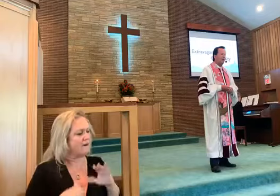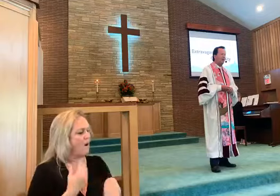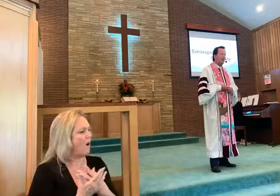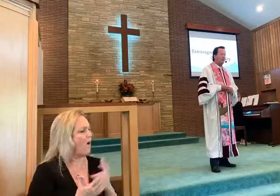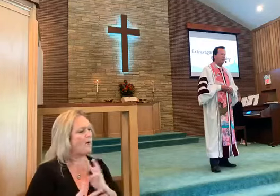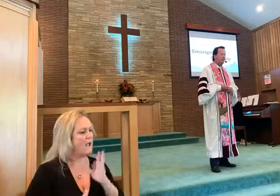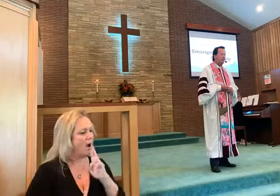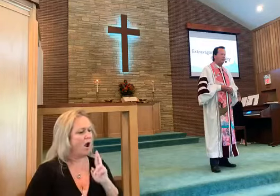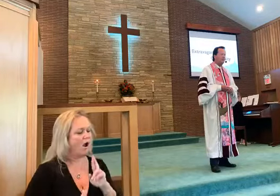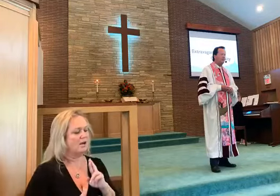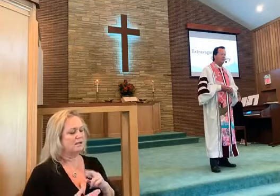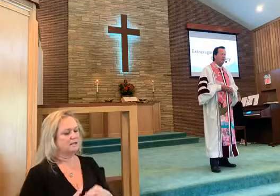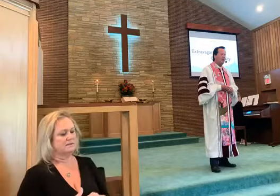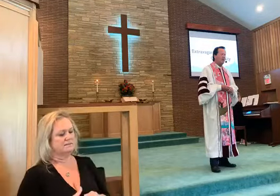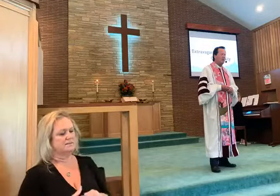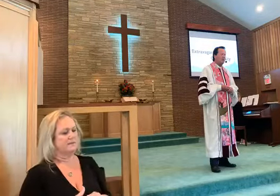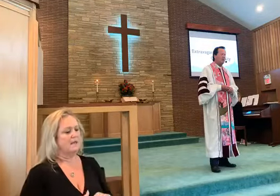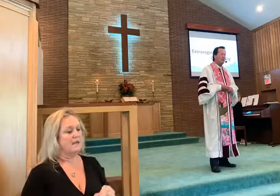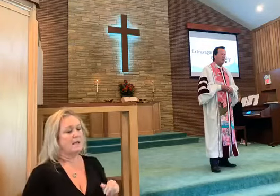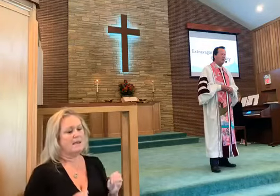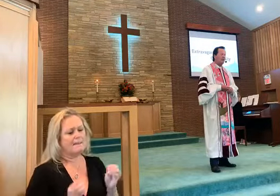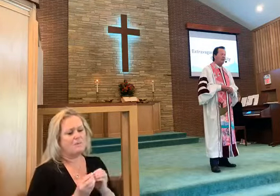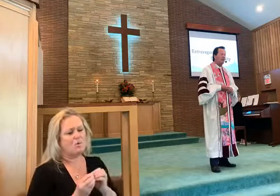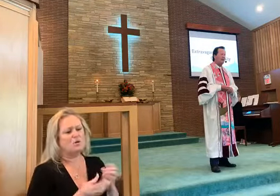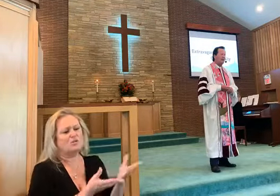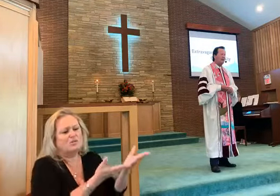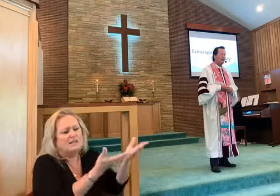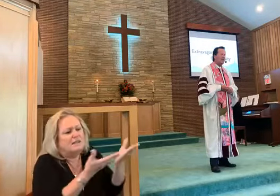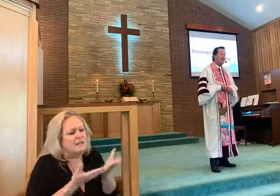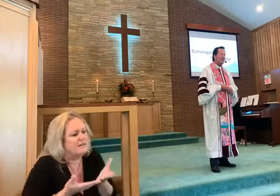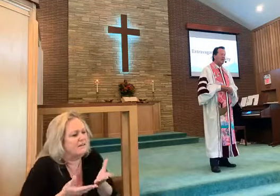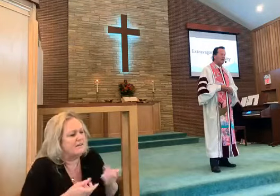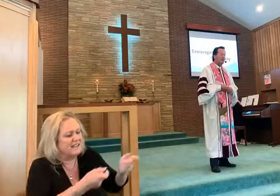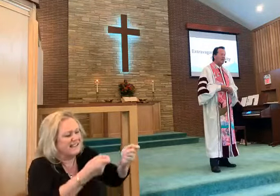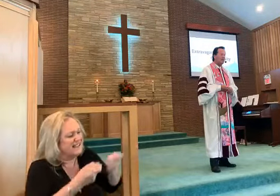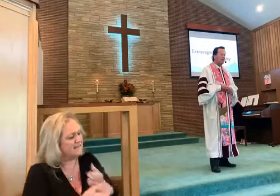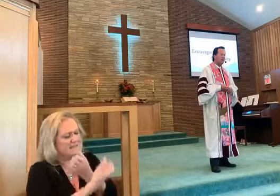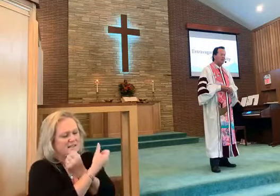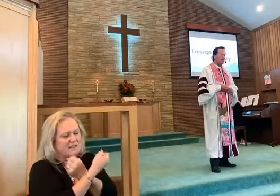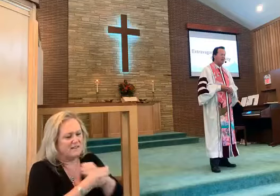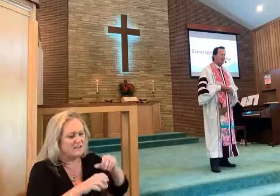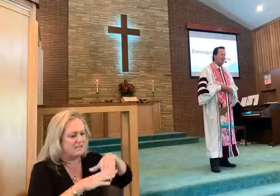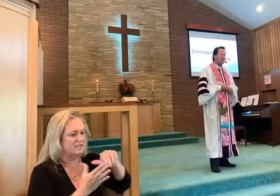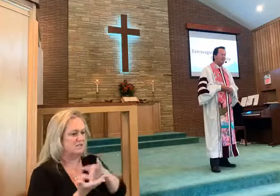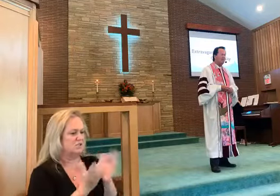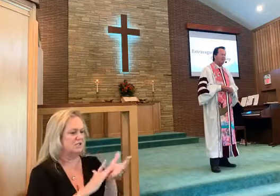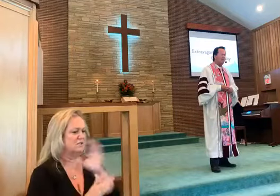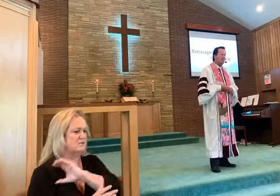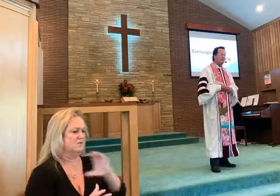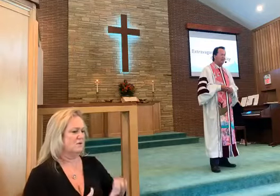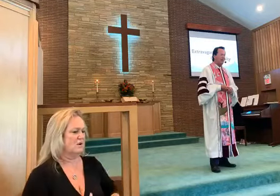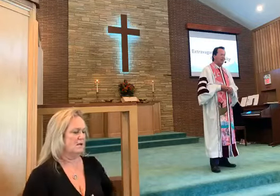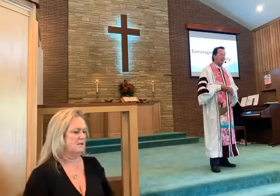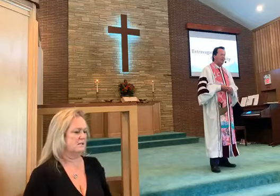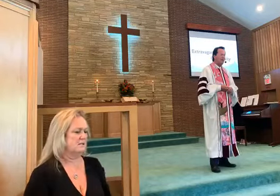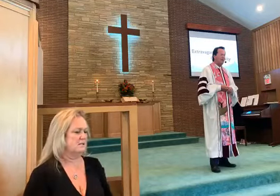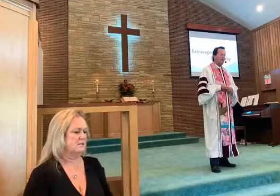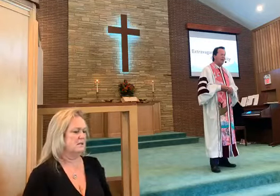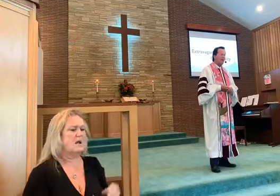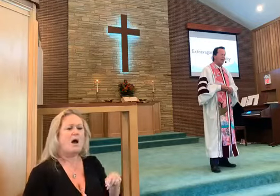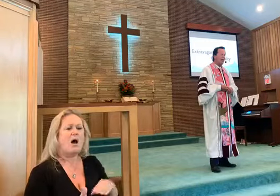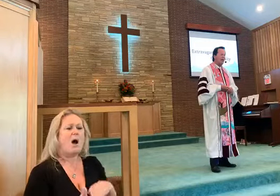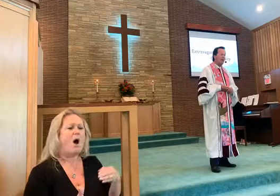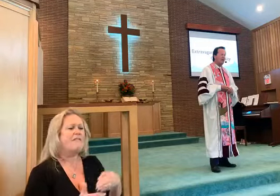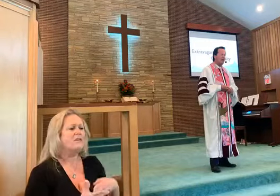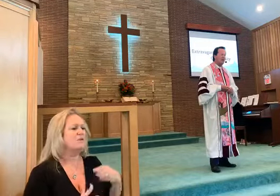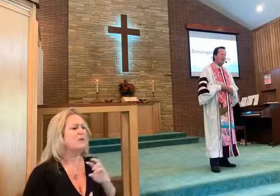that we are, and even more to provide the gift of salvation in Jesus Christ. And so often we